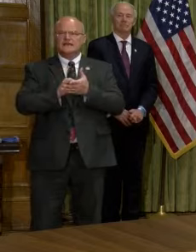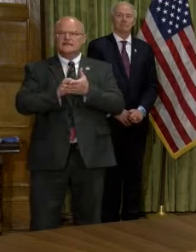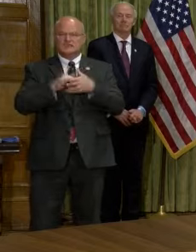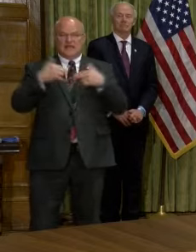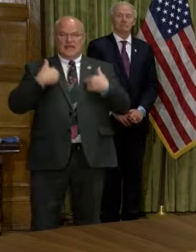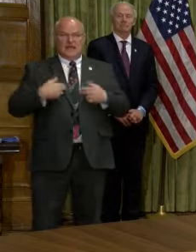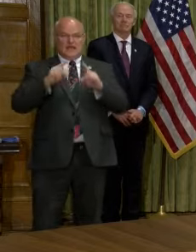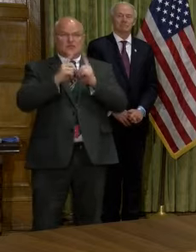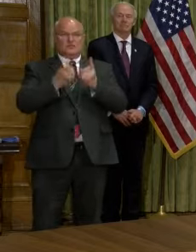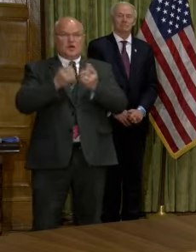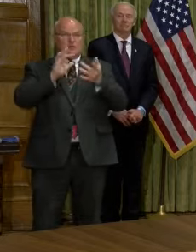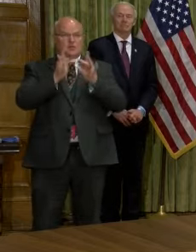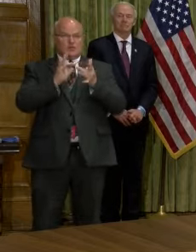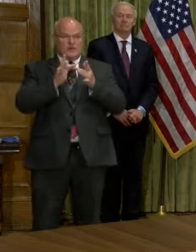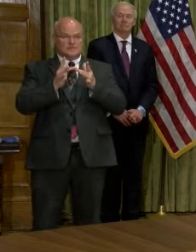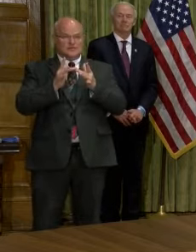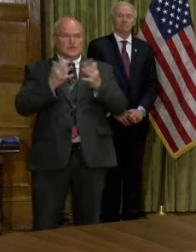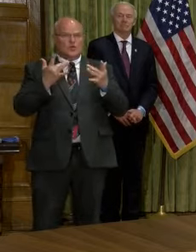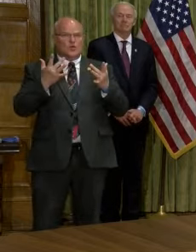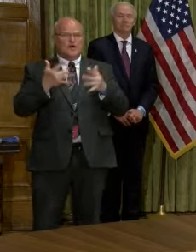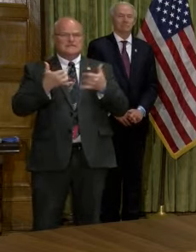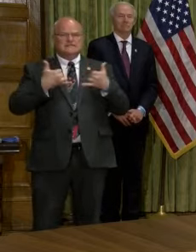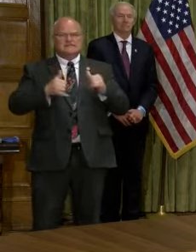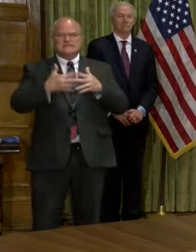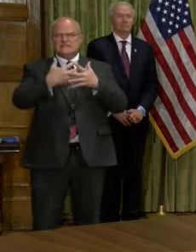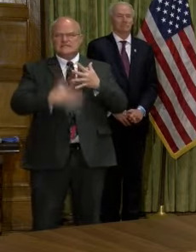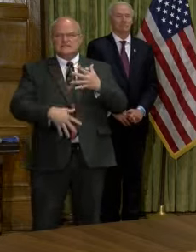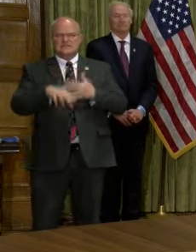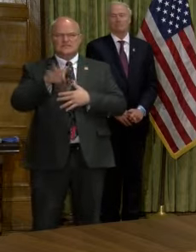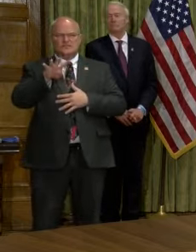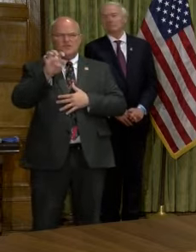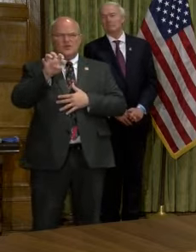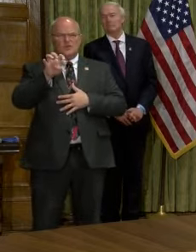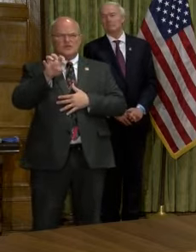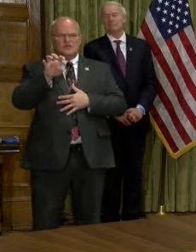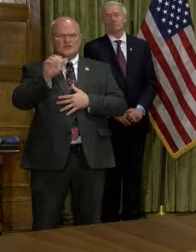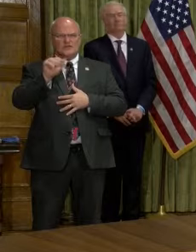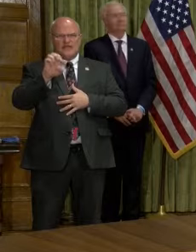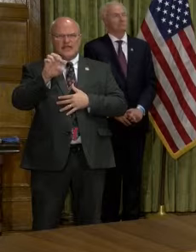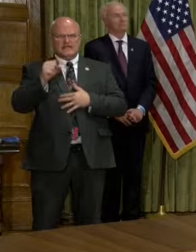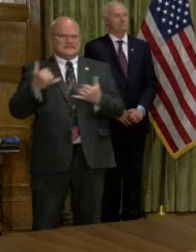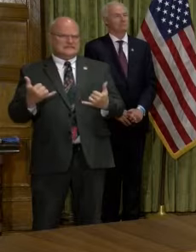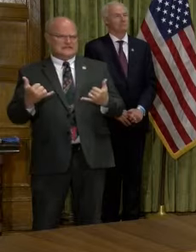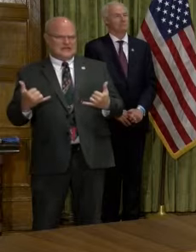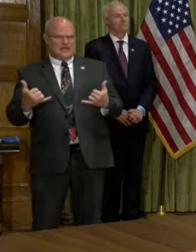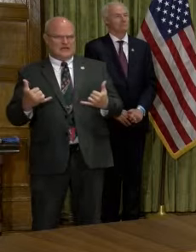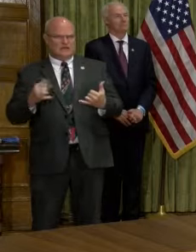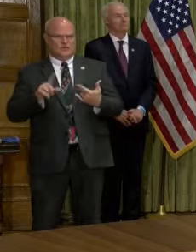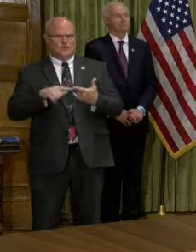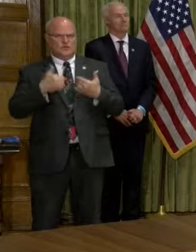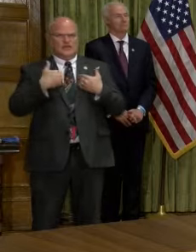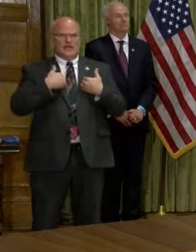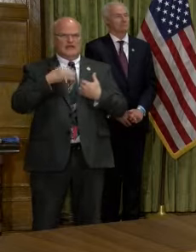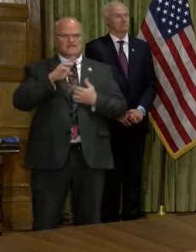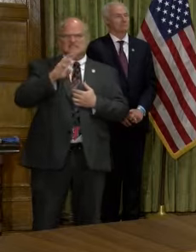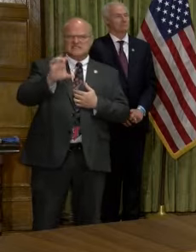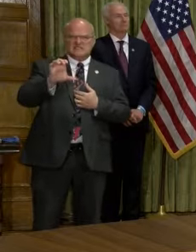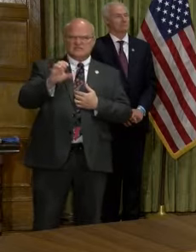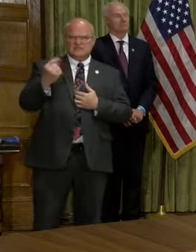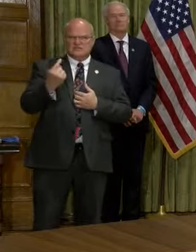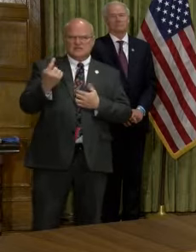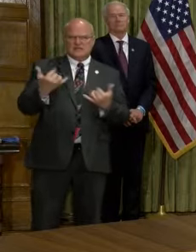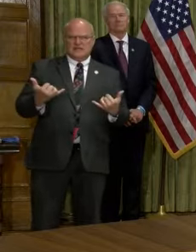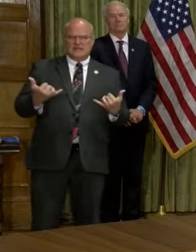Health Department website, why does it still list 400-some cases in Lincoln County when you have